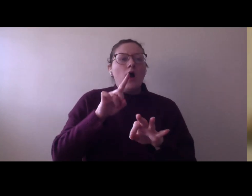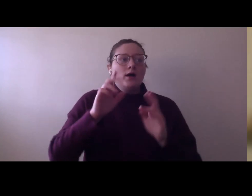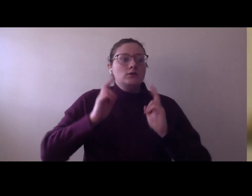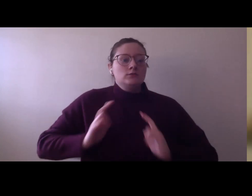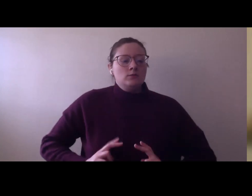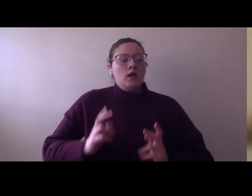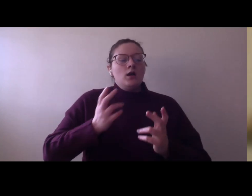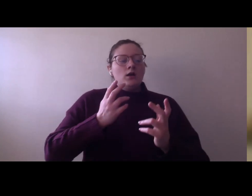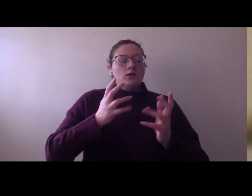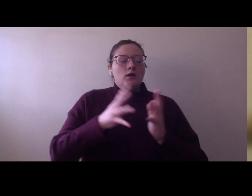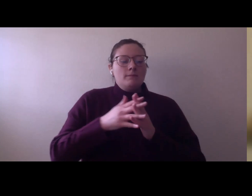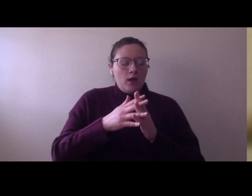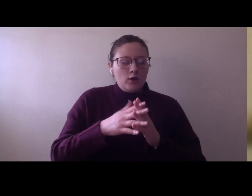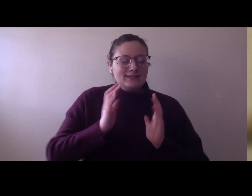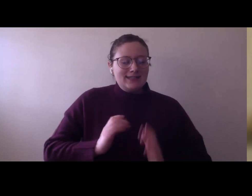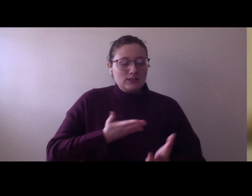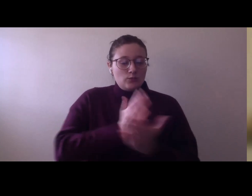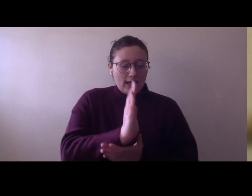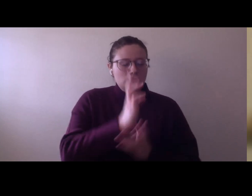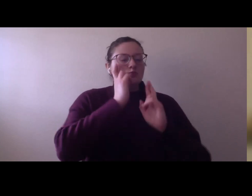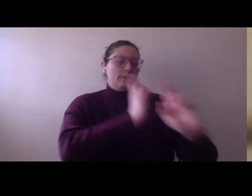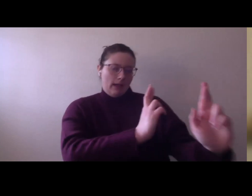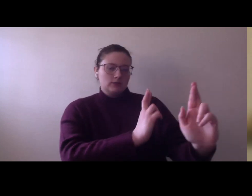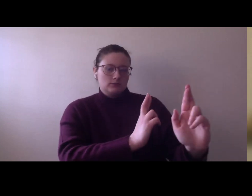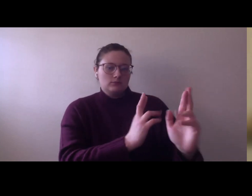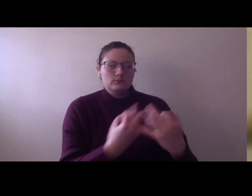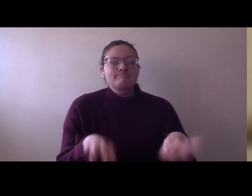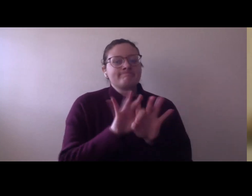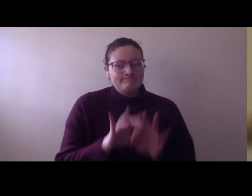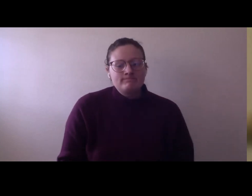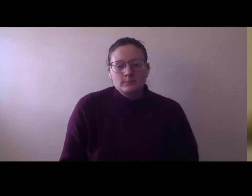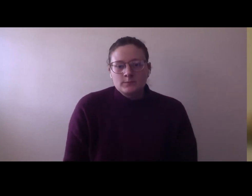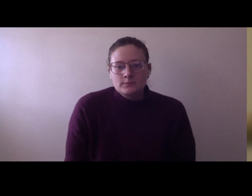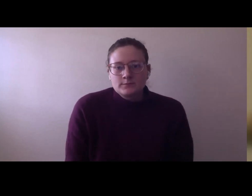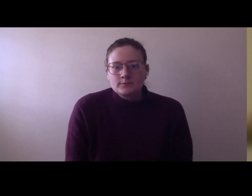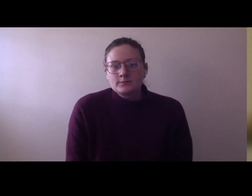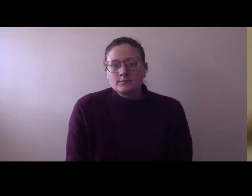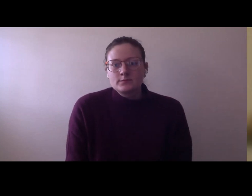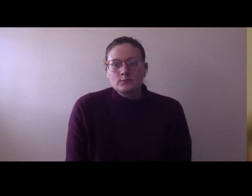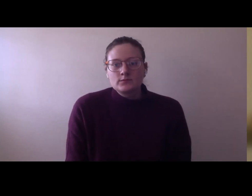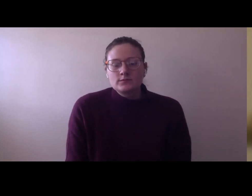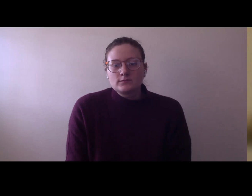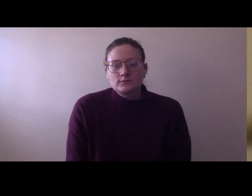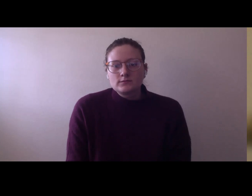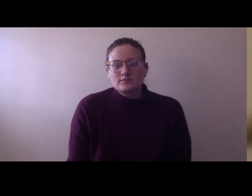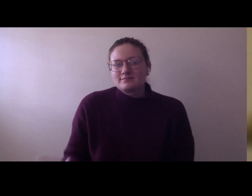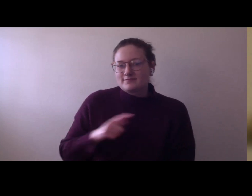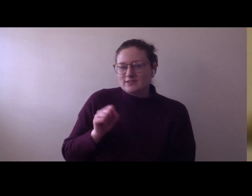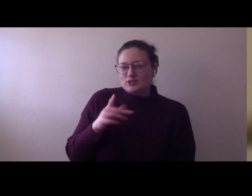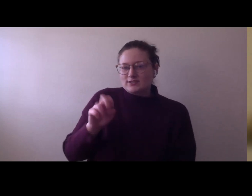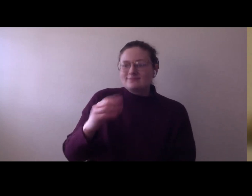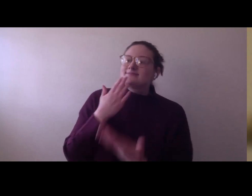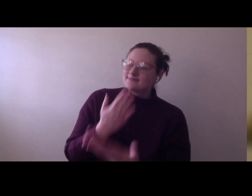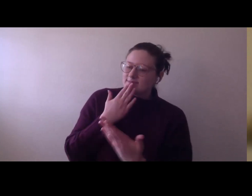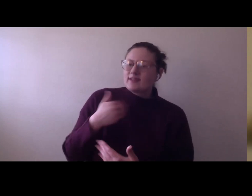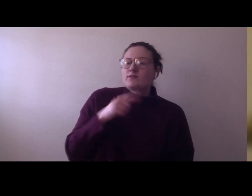citizens to be respected. Thank you. So we have a question